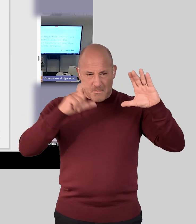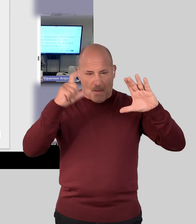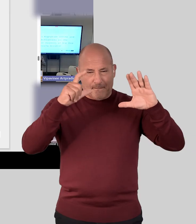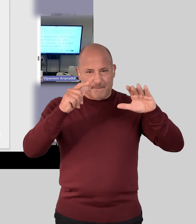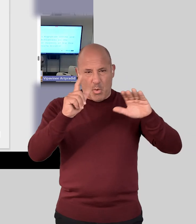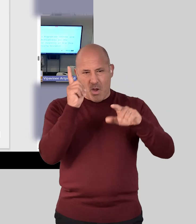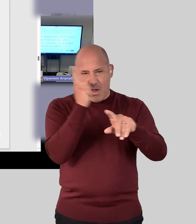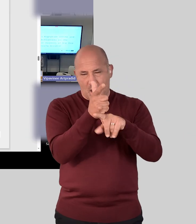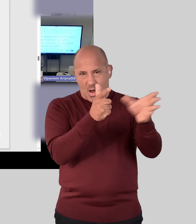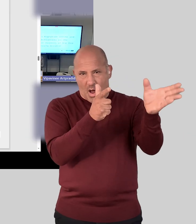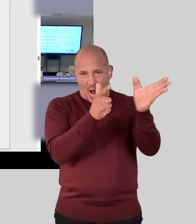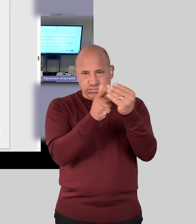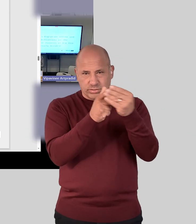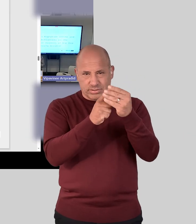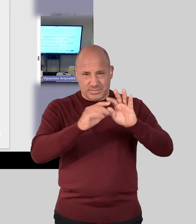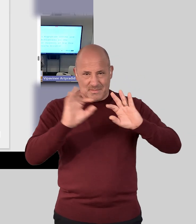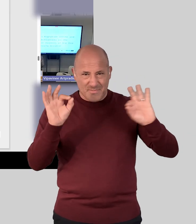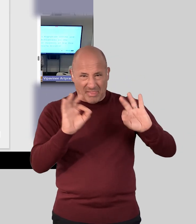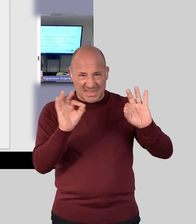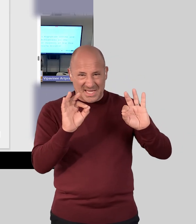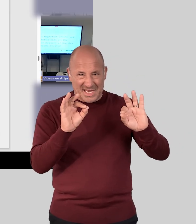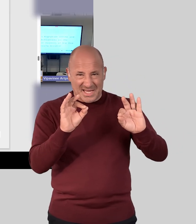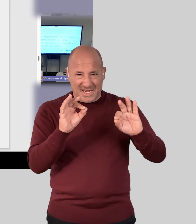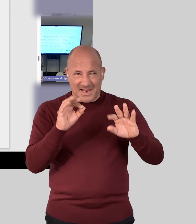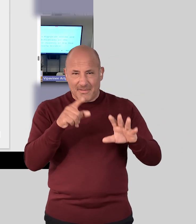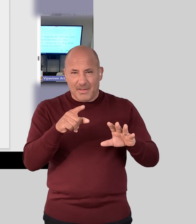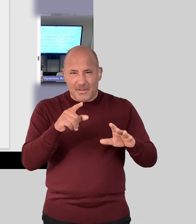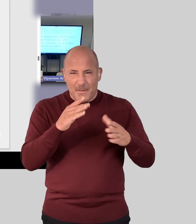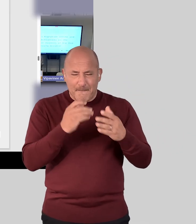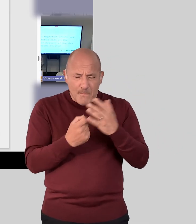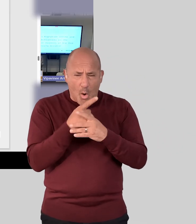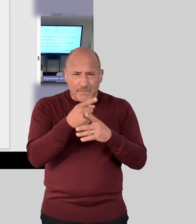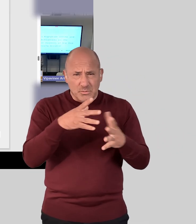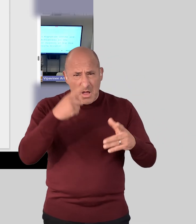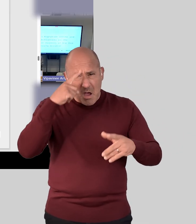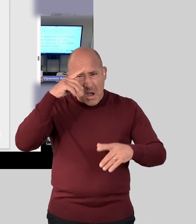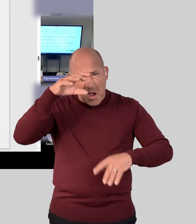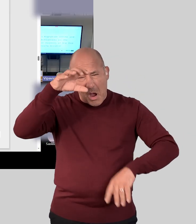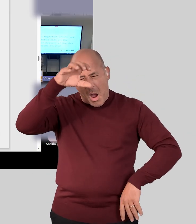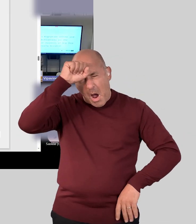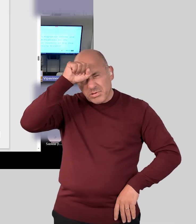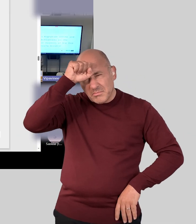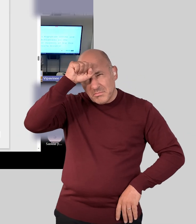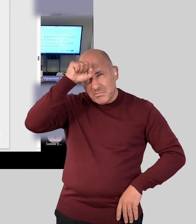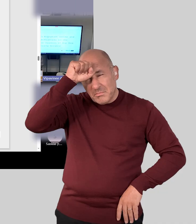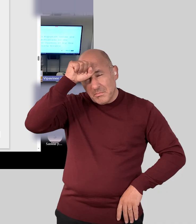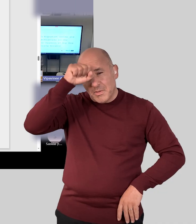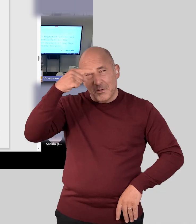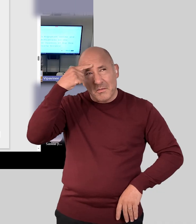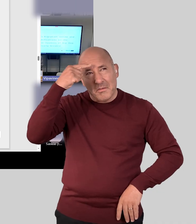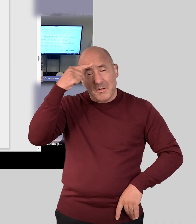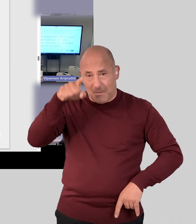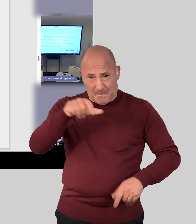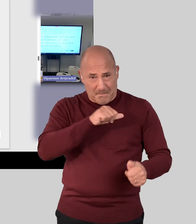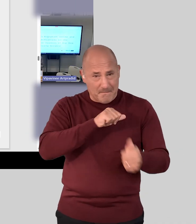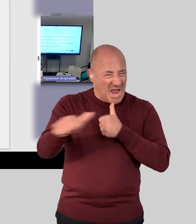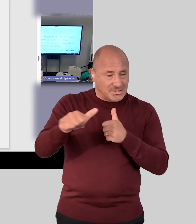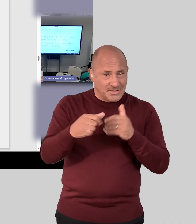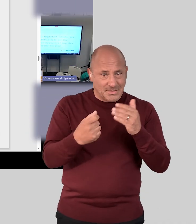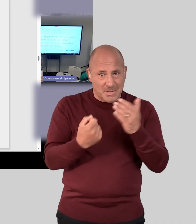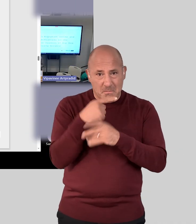you felt that weren't necessarily captured, that were just in that moment, are the ones that for you hold true, and they were the best